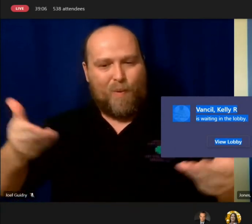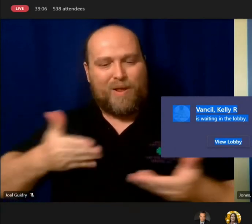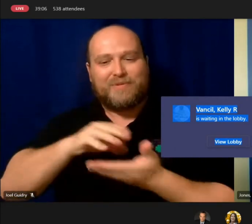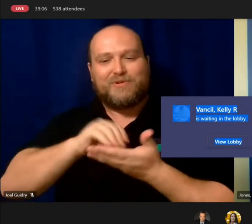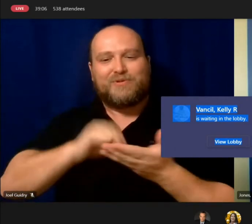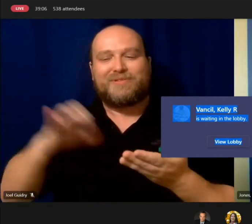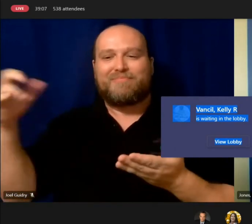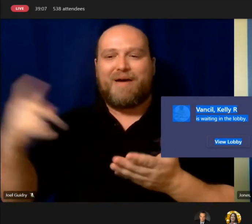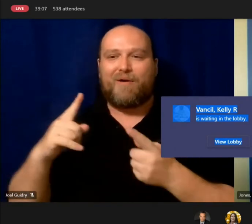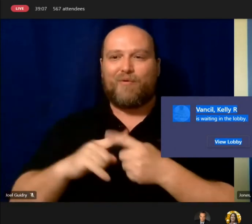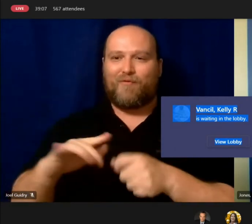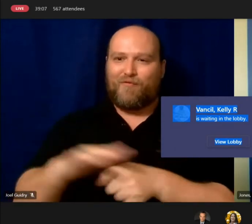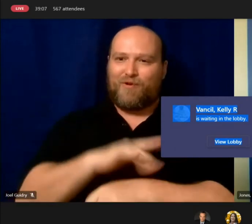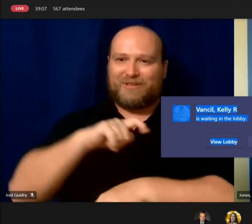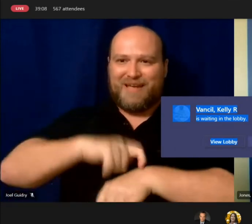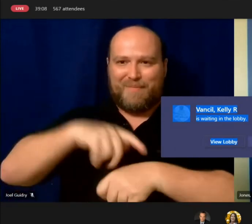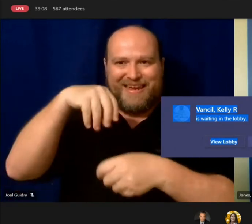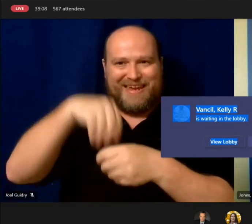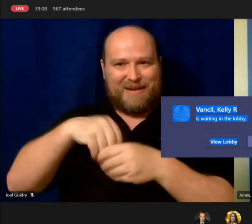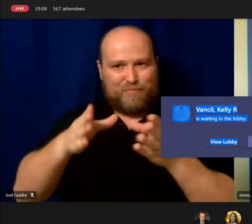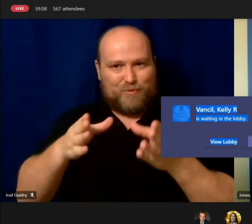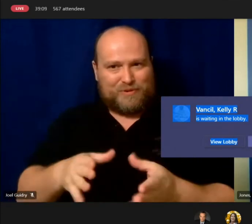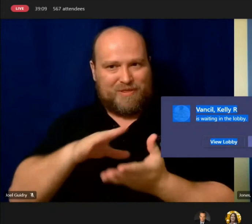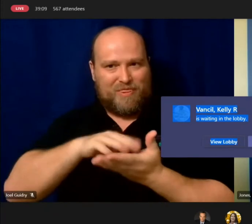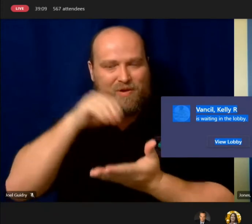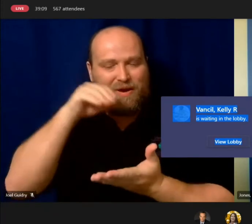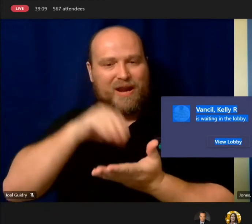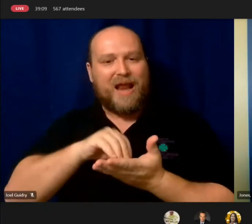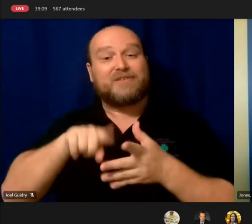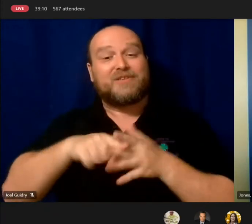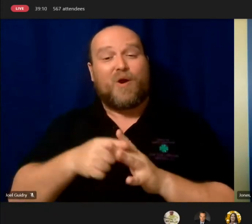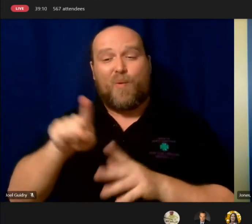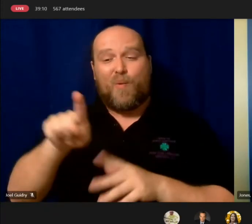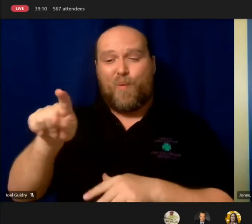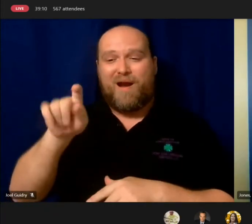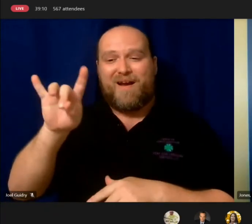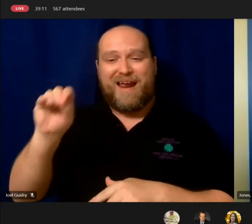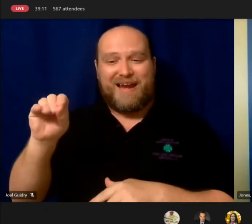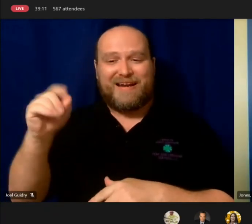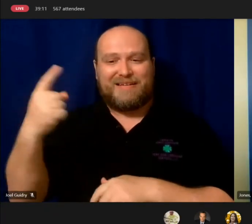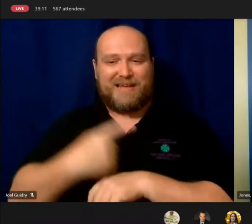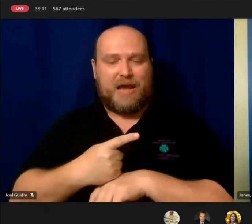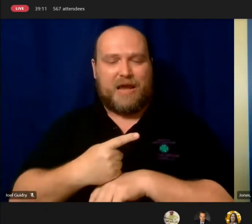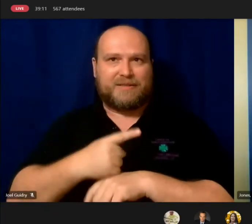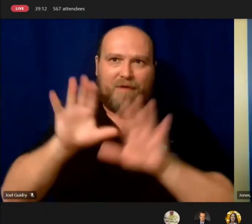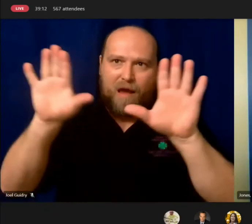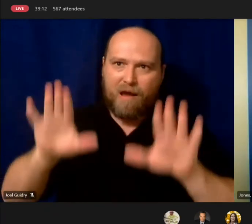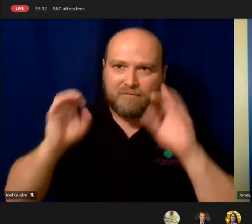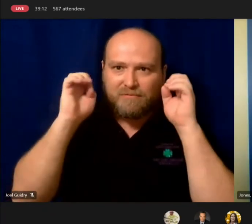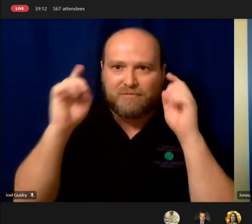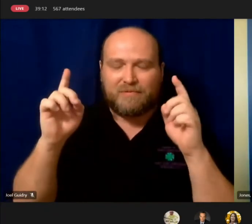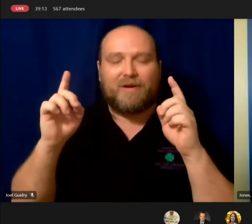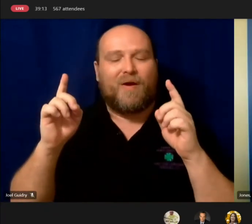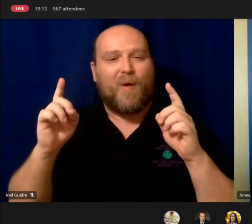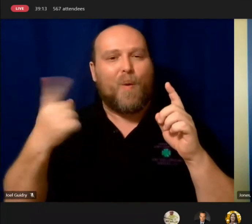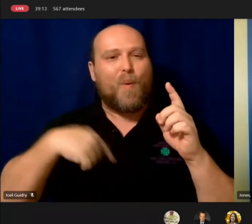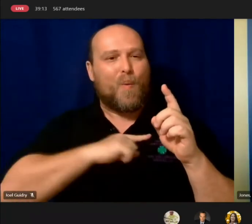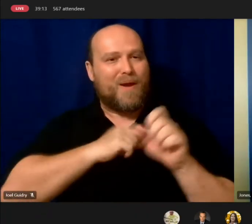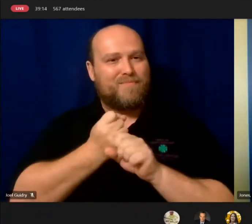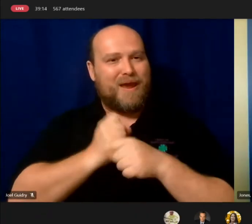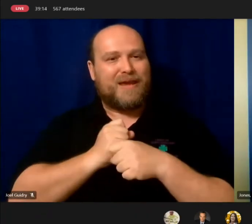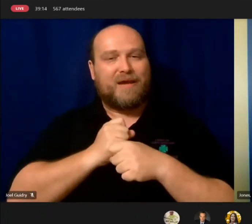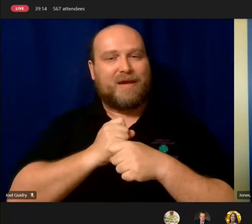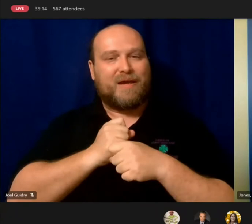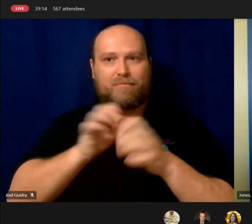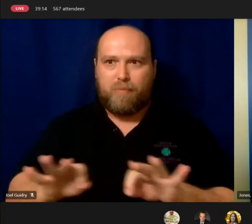learning and kick off 180 days of excellence. We are making key improvements to ensure your students' experience